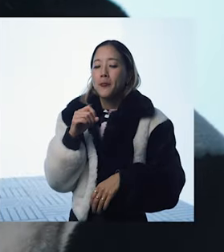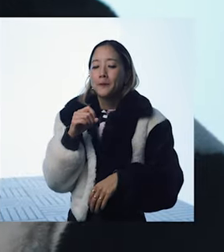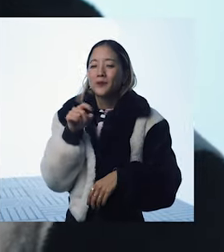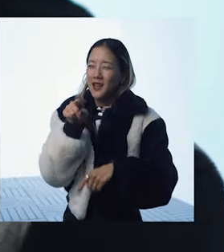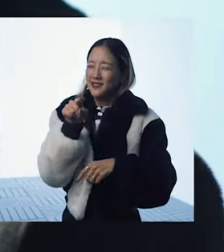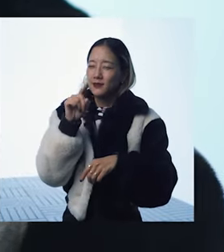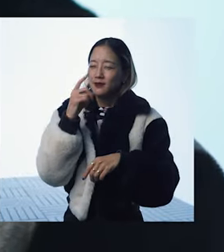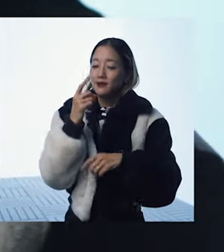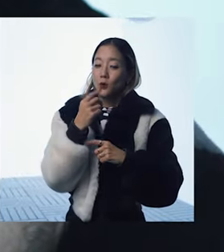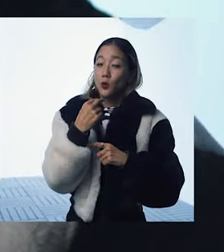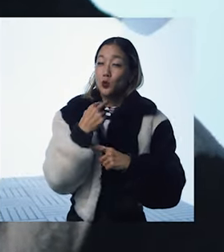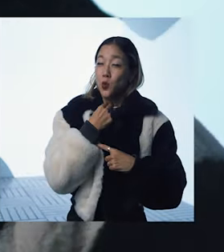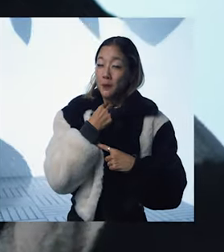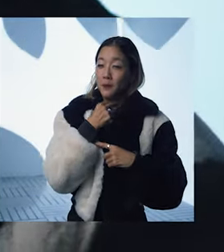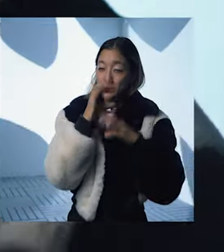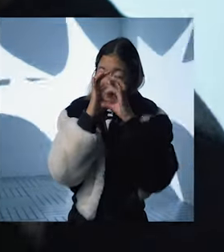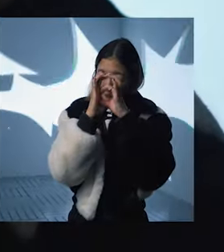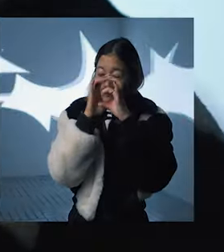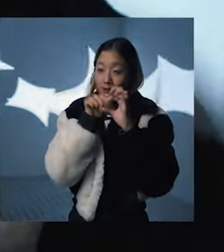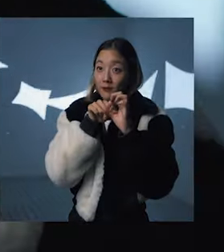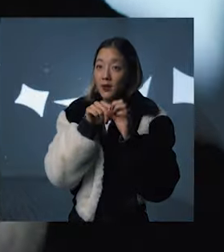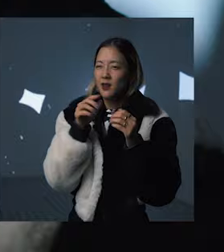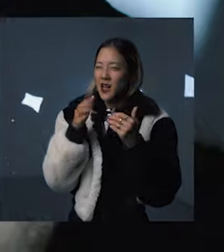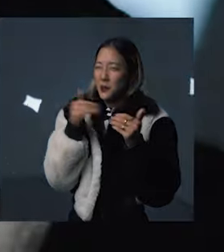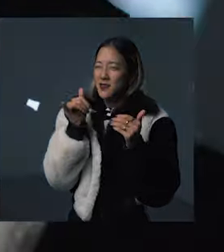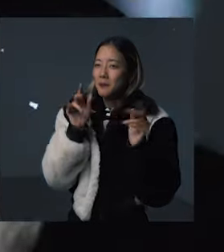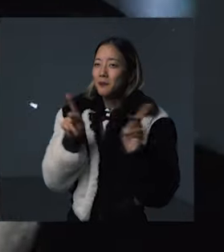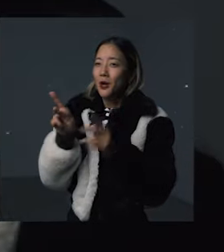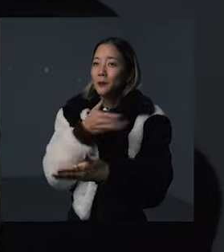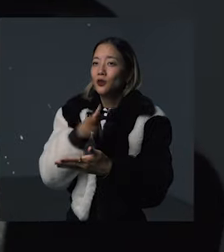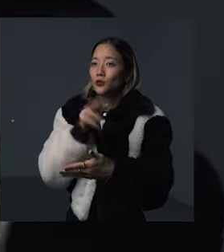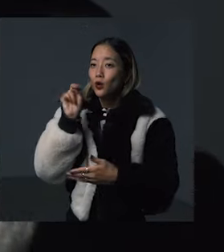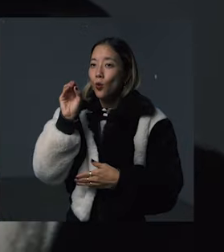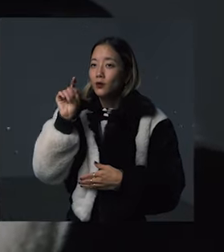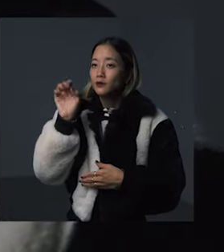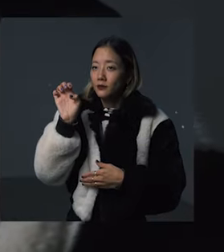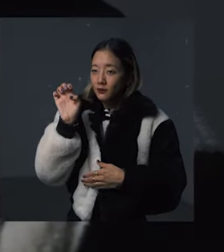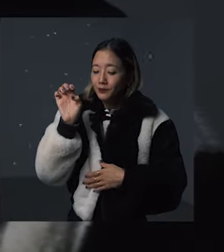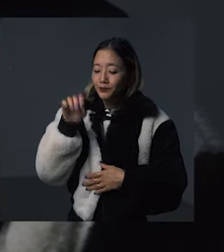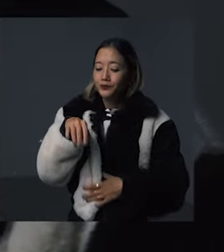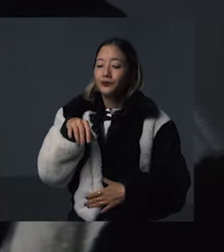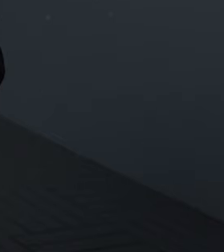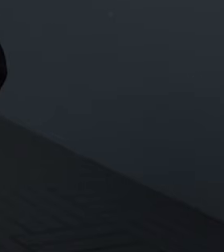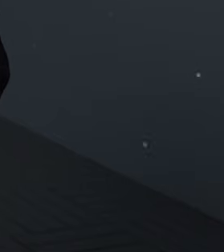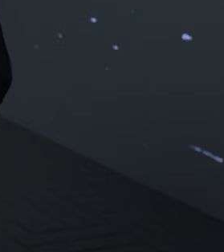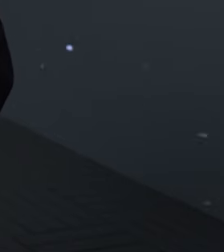That experience of being trapped also makes me think about musical notation and musical notes.